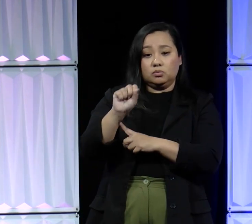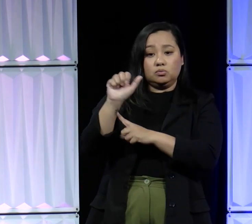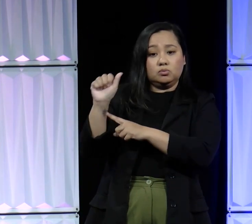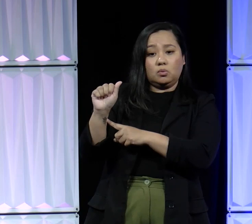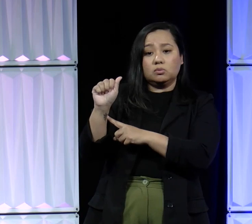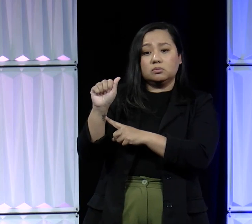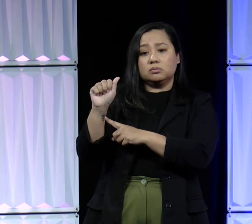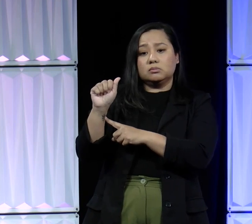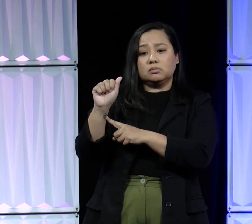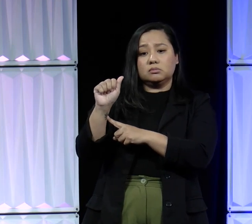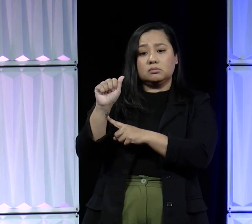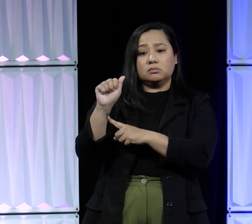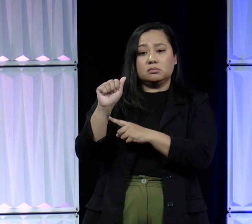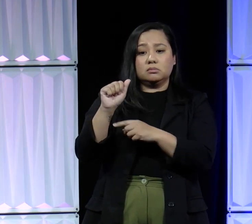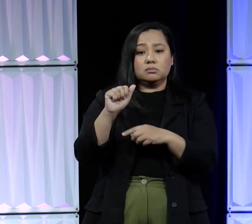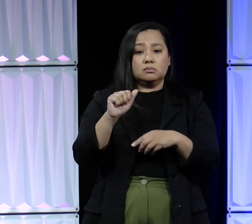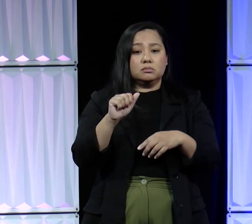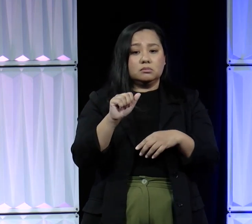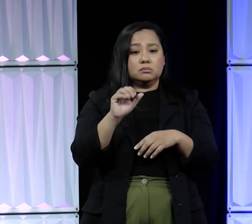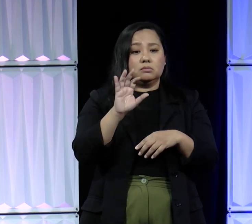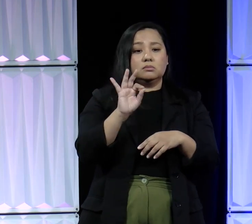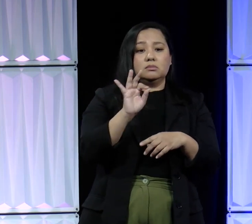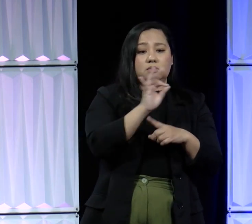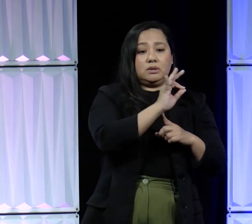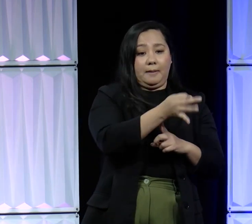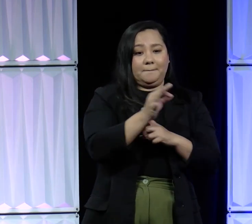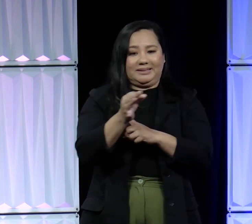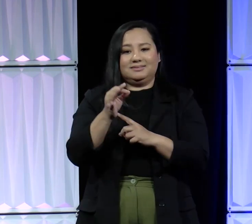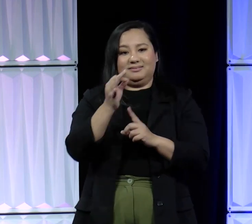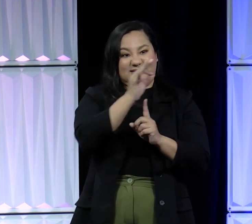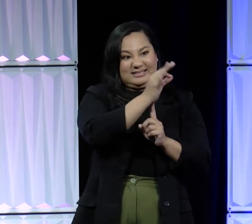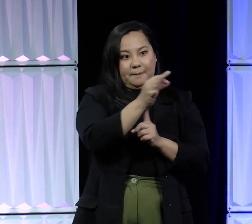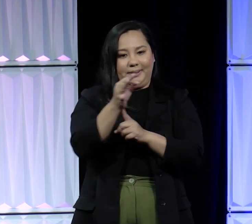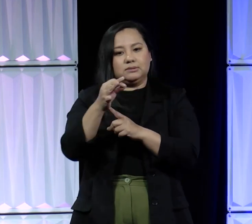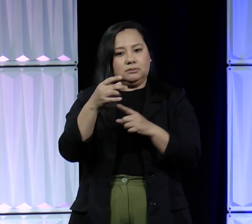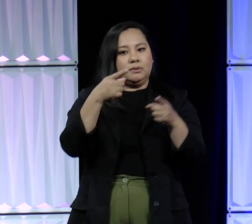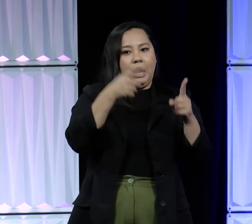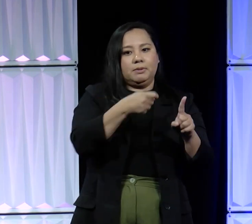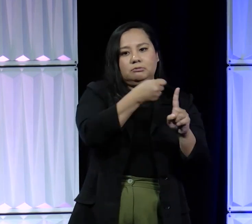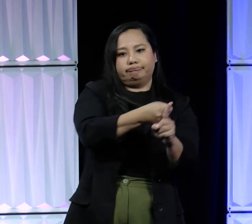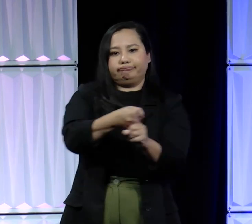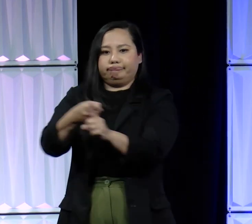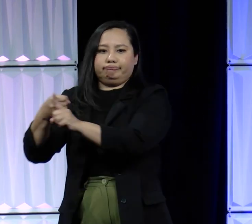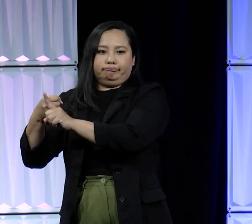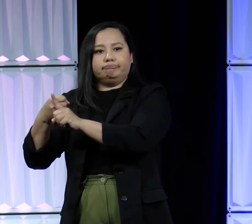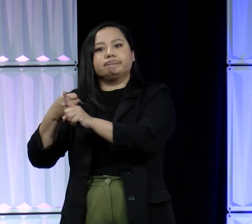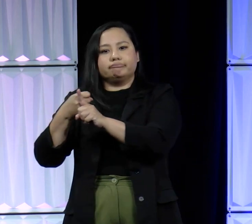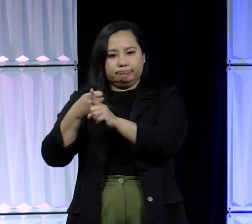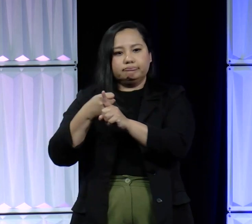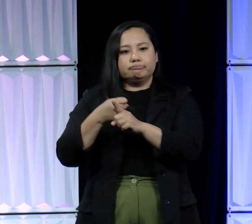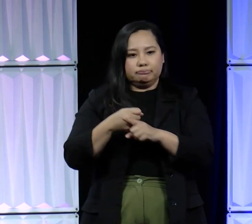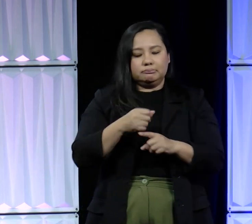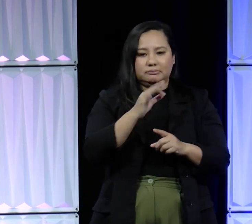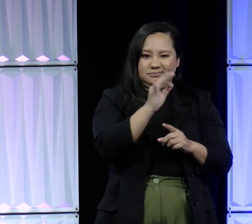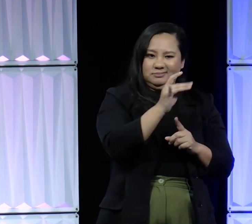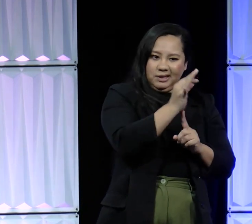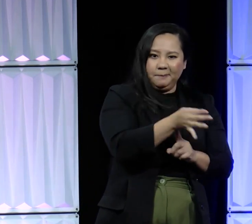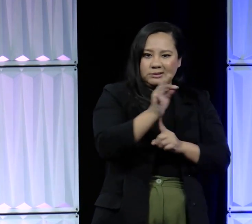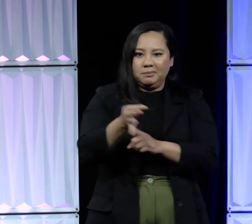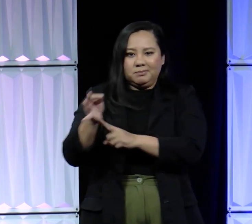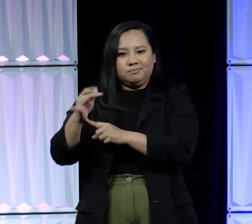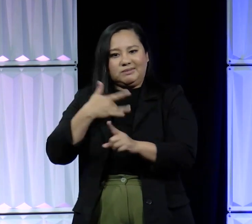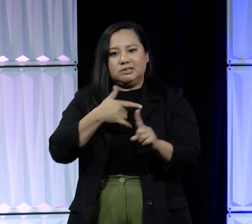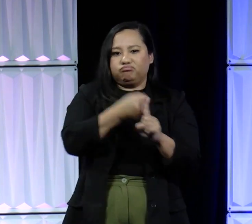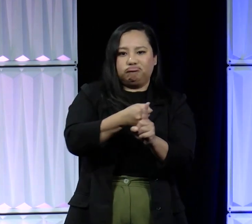child. Meanwhile, only 5 out of every 1,000 perpetrators will end up in prison. That's the sign for people to give